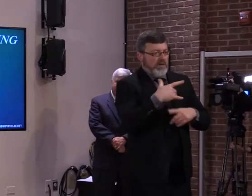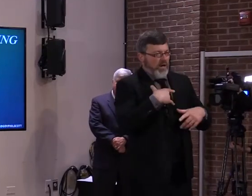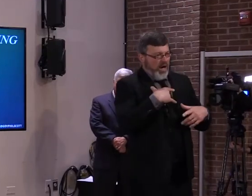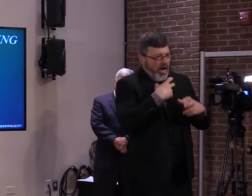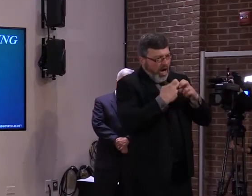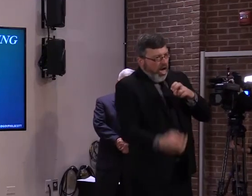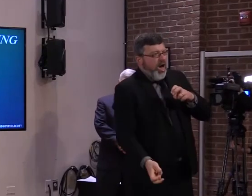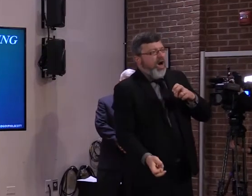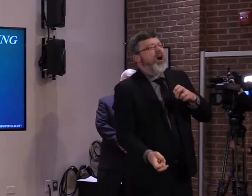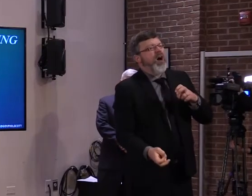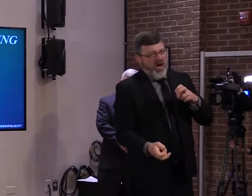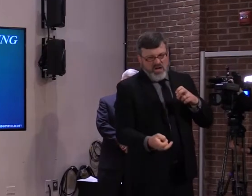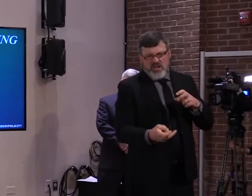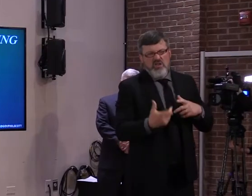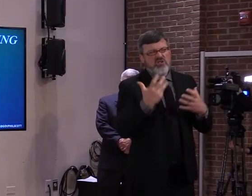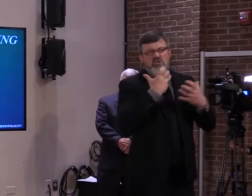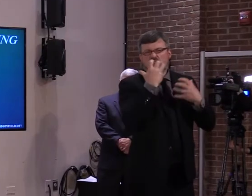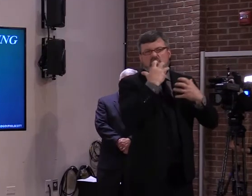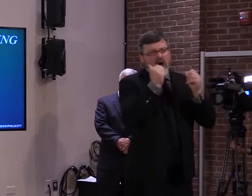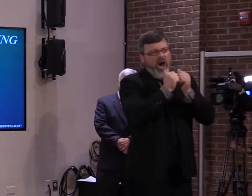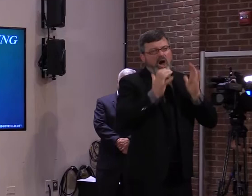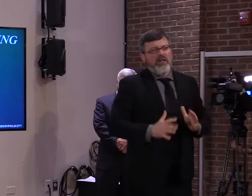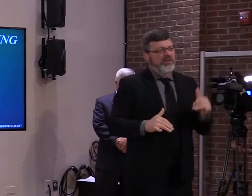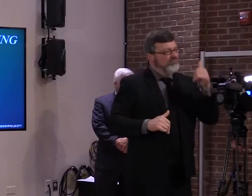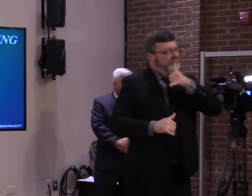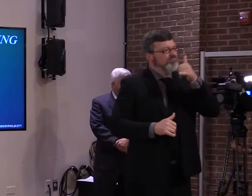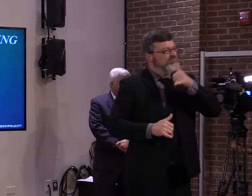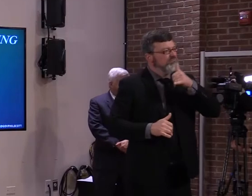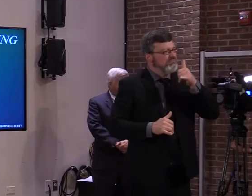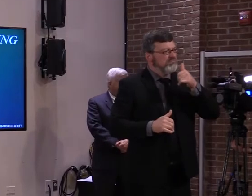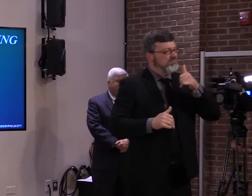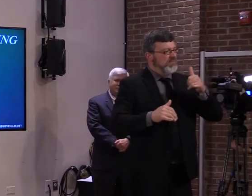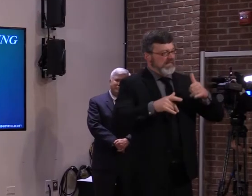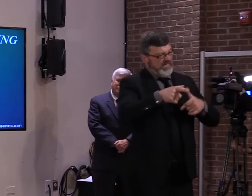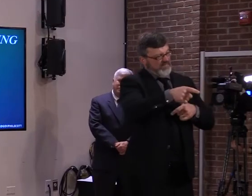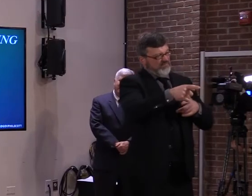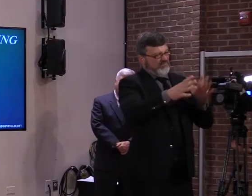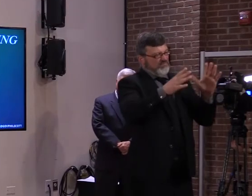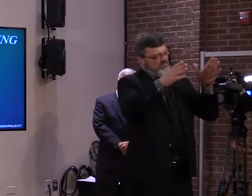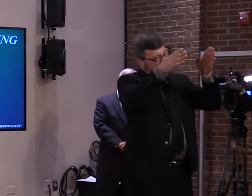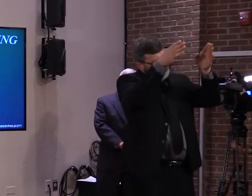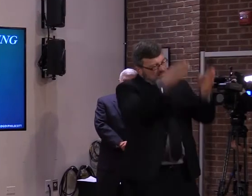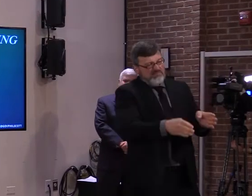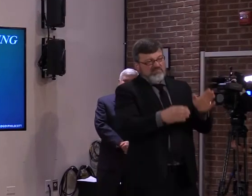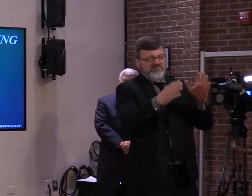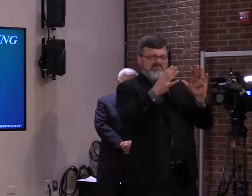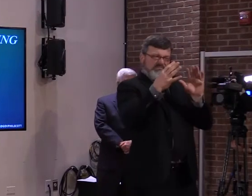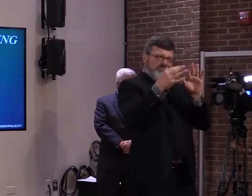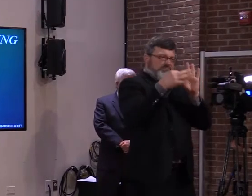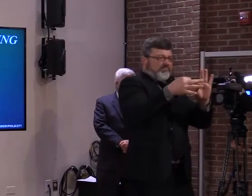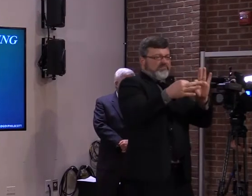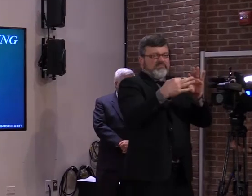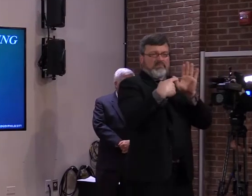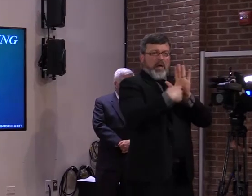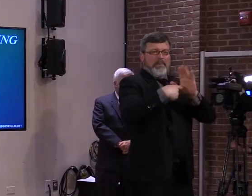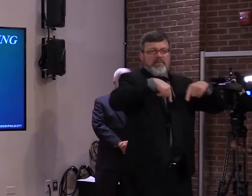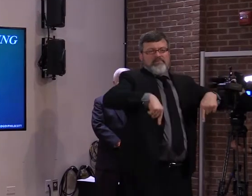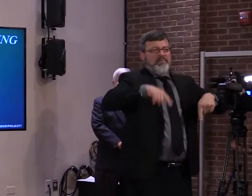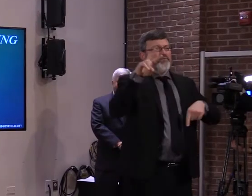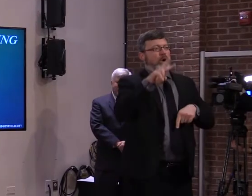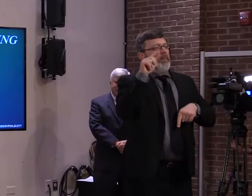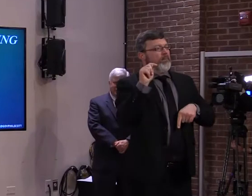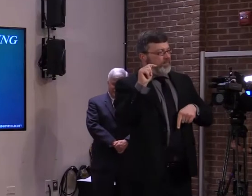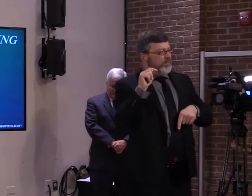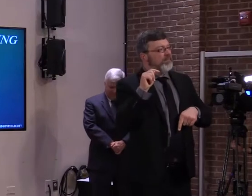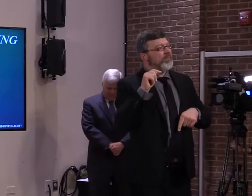a better person to represent us, and it does make us all want to watch at this point. So my congratulations